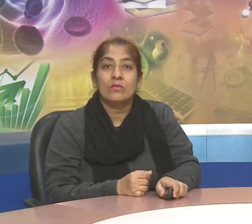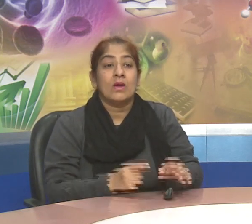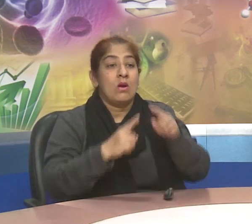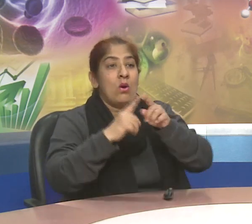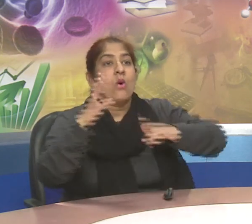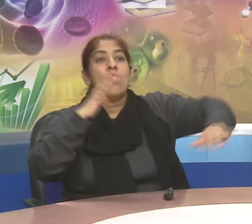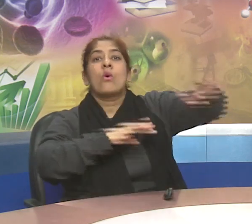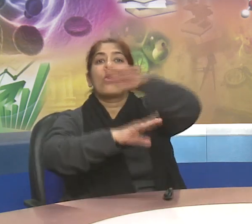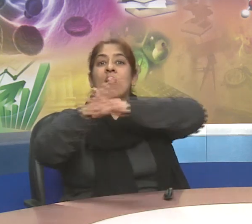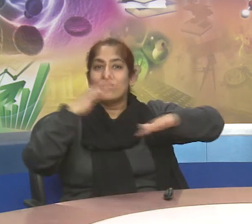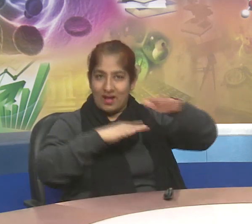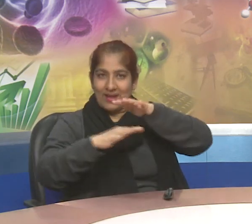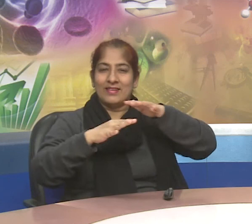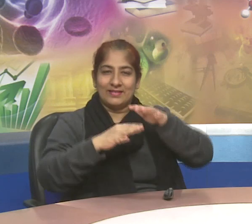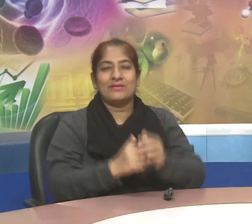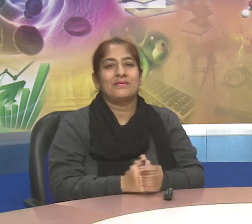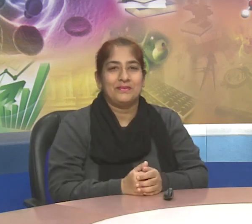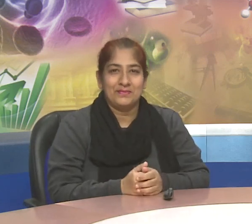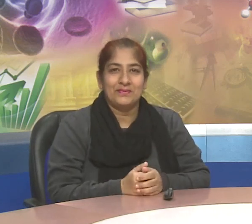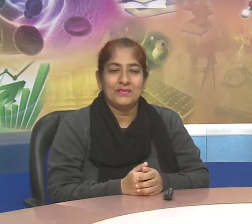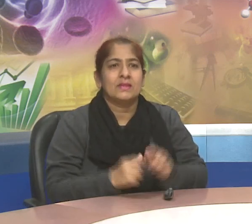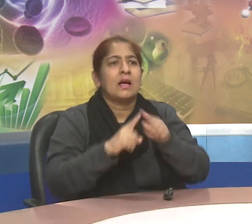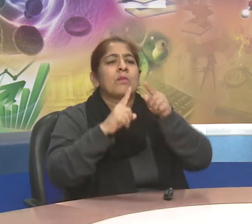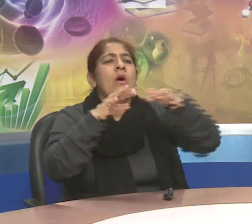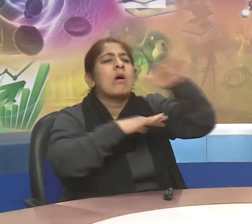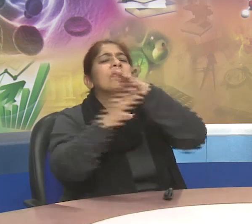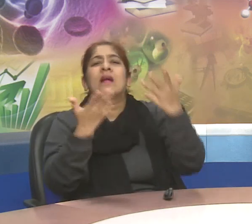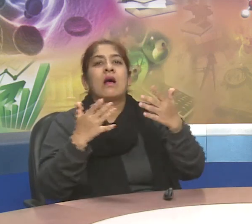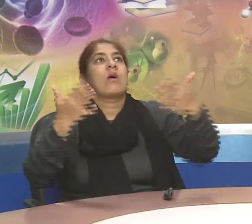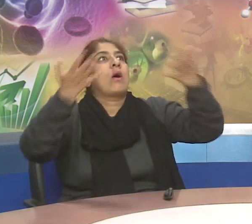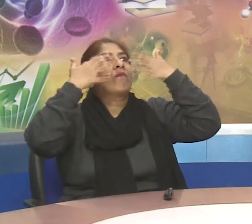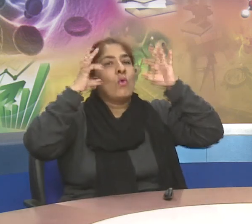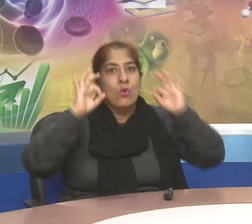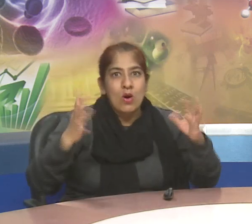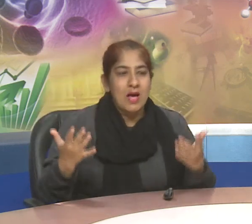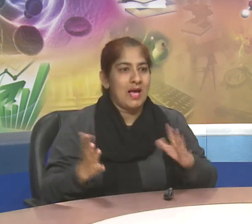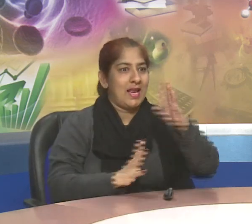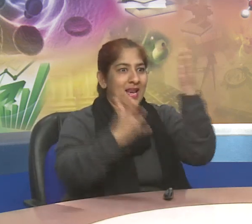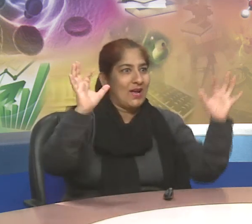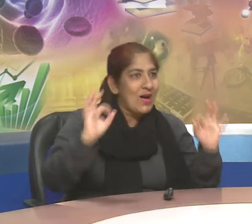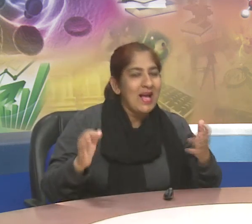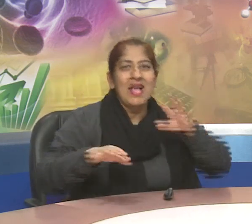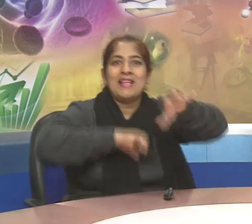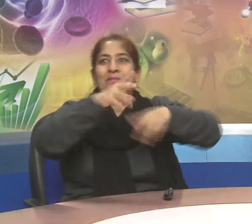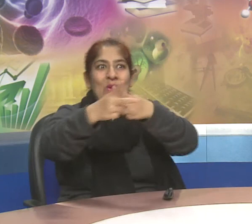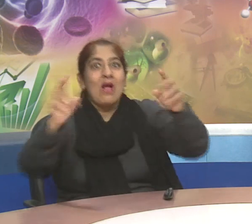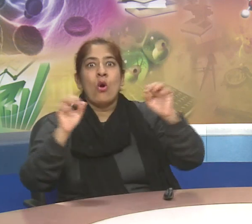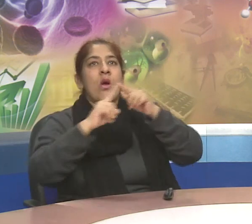Muslim, etc. We have own culture. Environment.